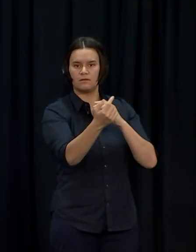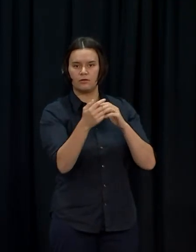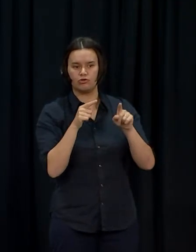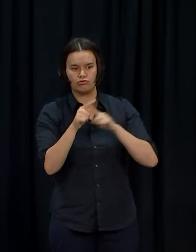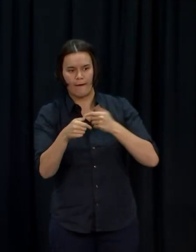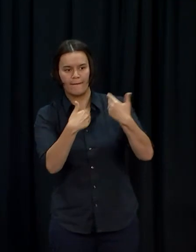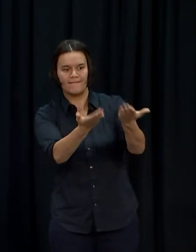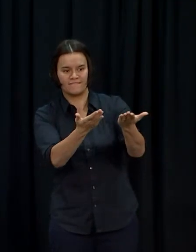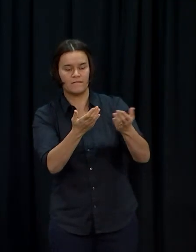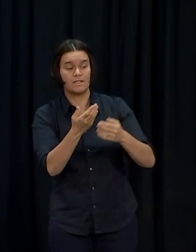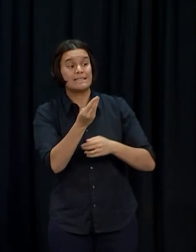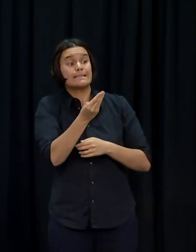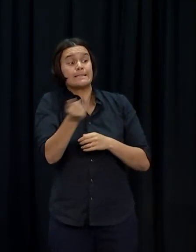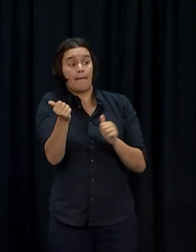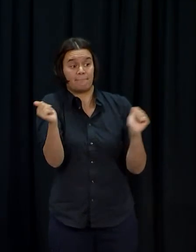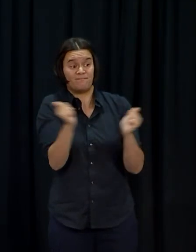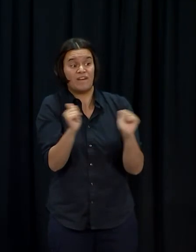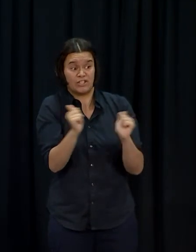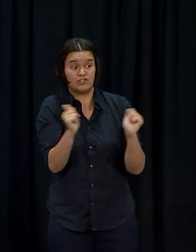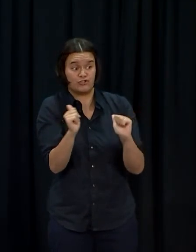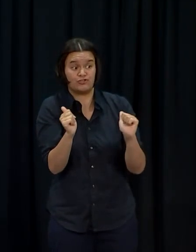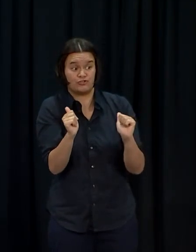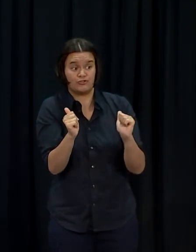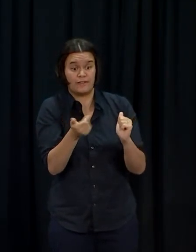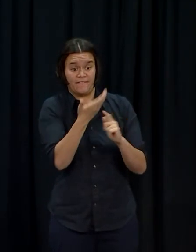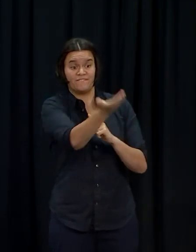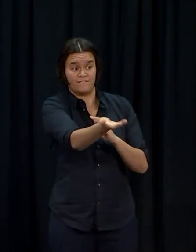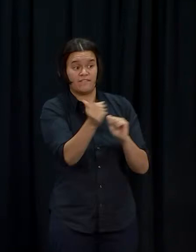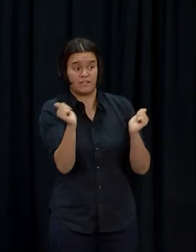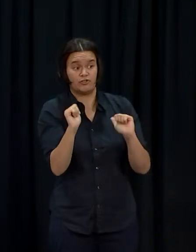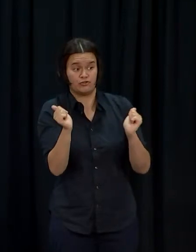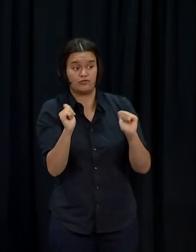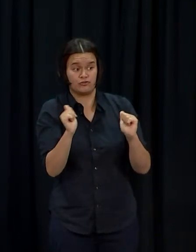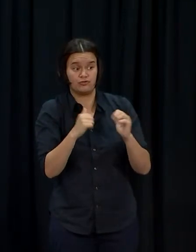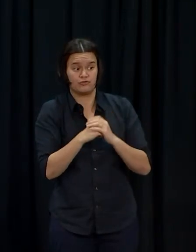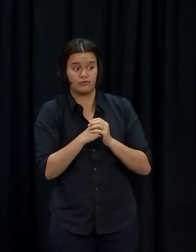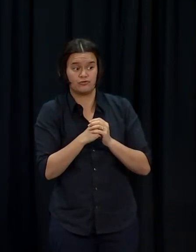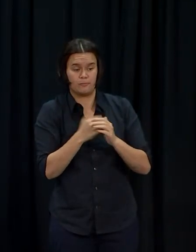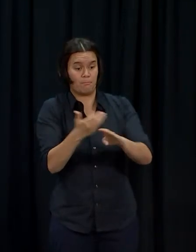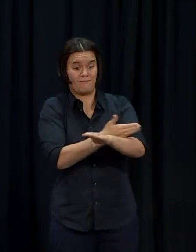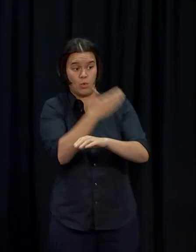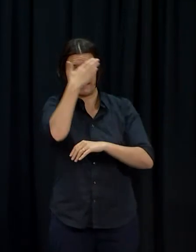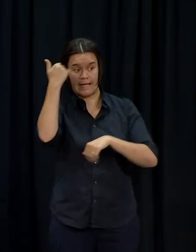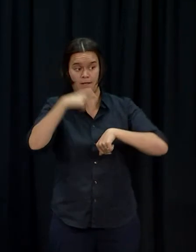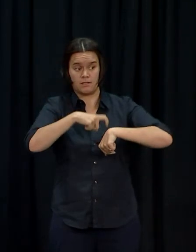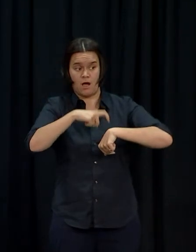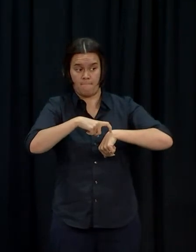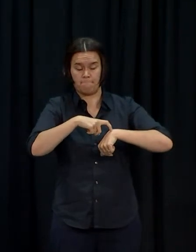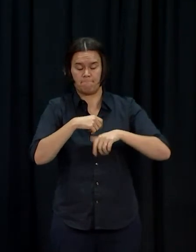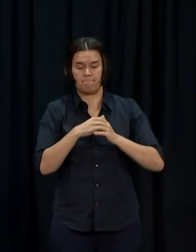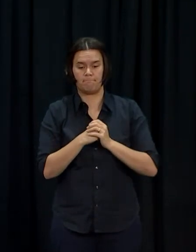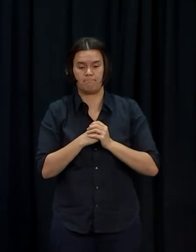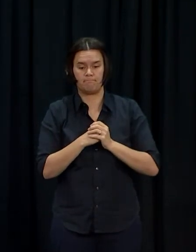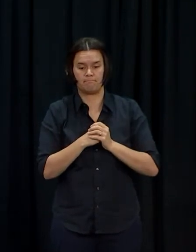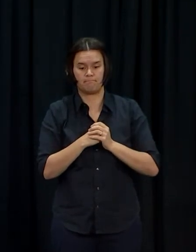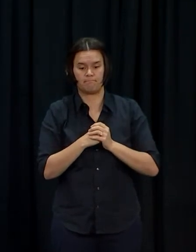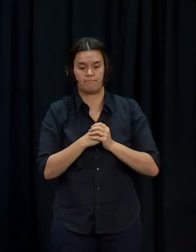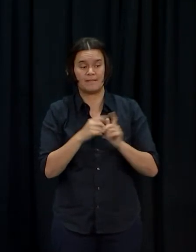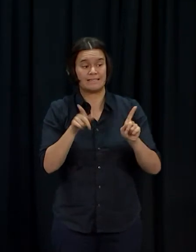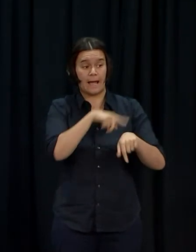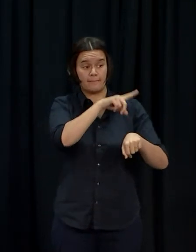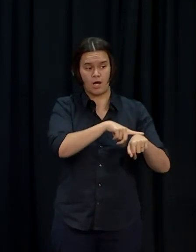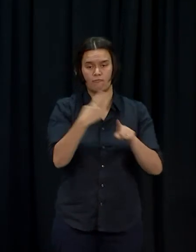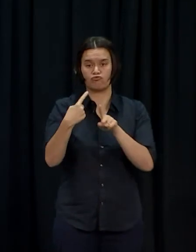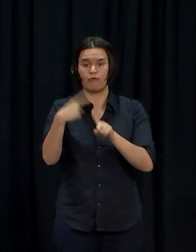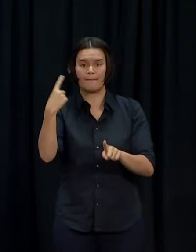isolated communities and have been in anticipation of the summer. In addition, distribution of rapid antigen